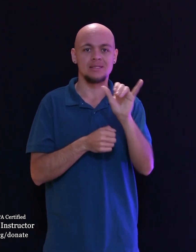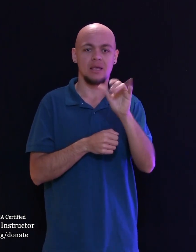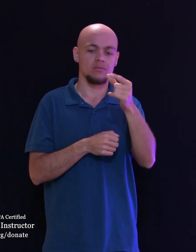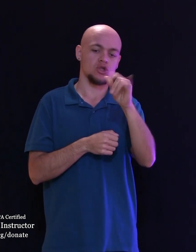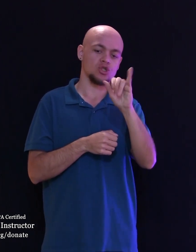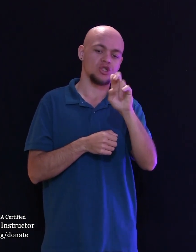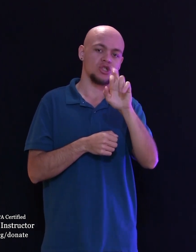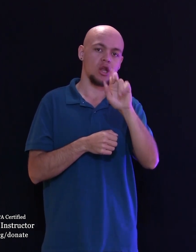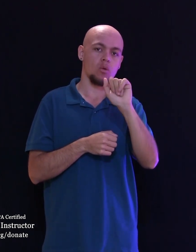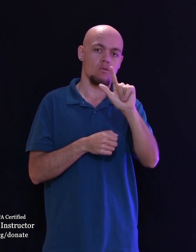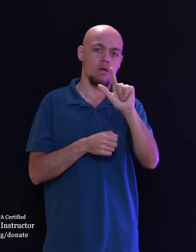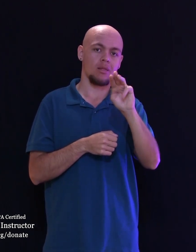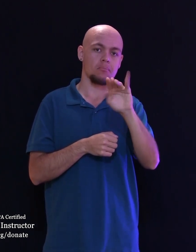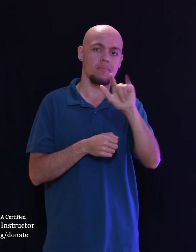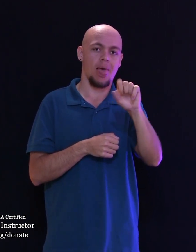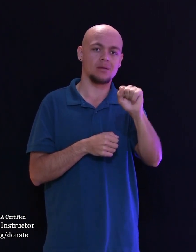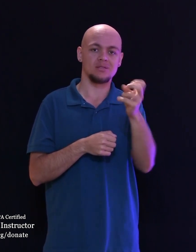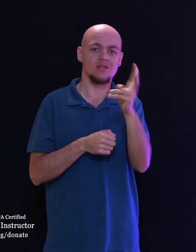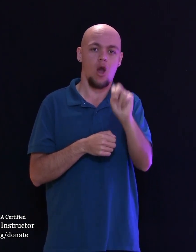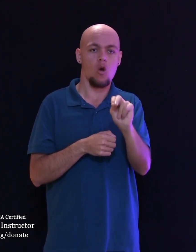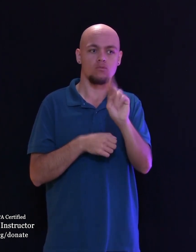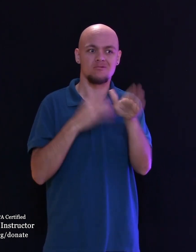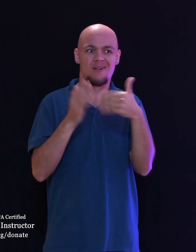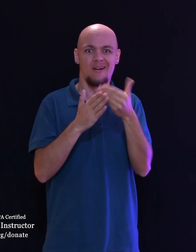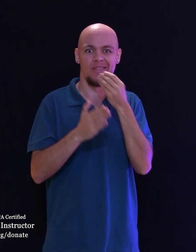own everything.